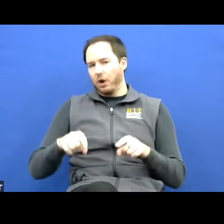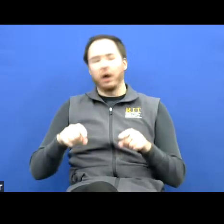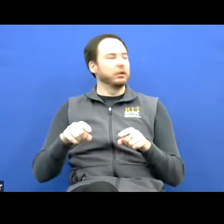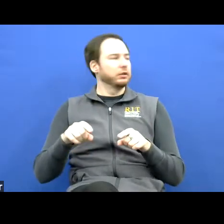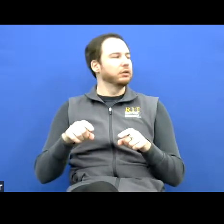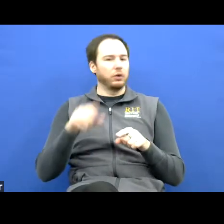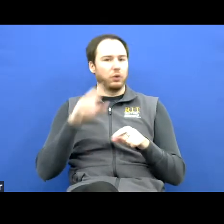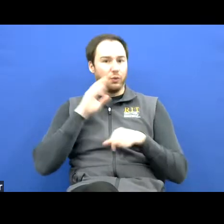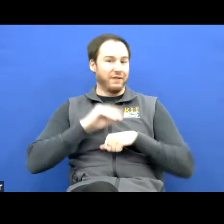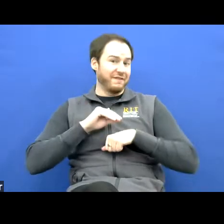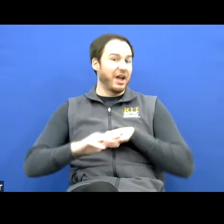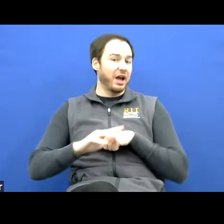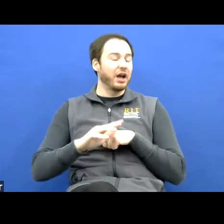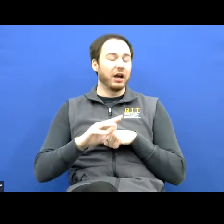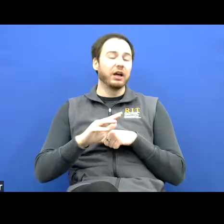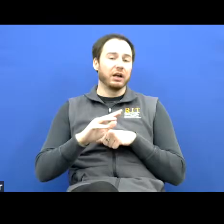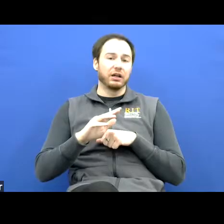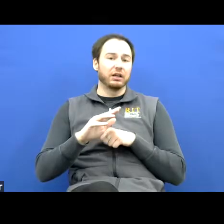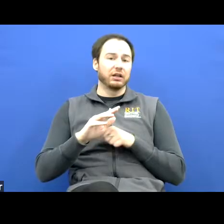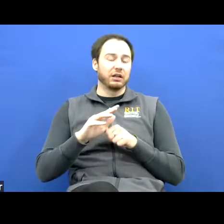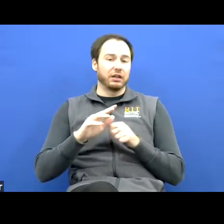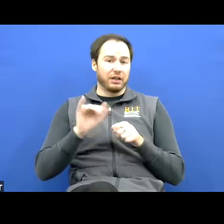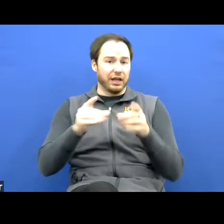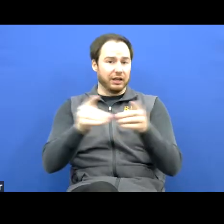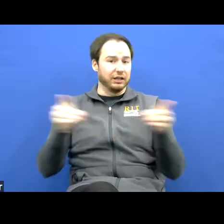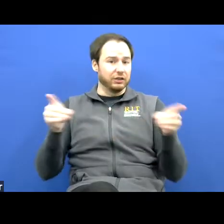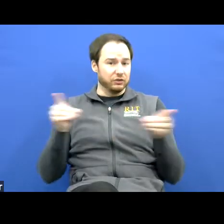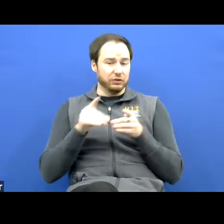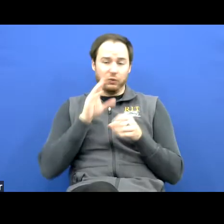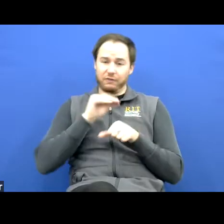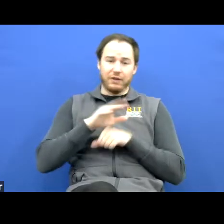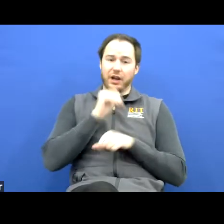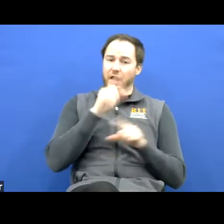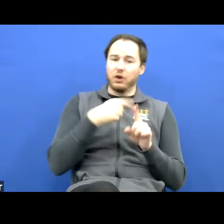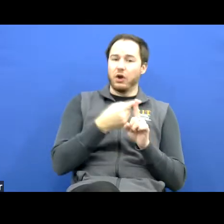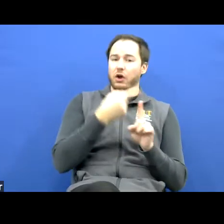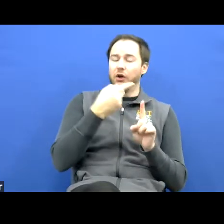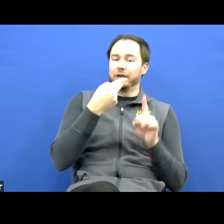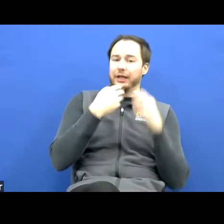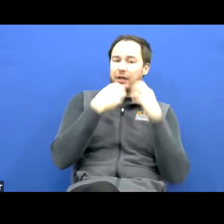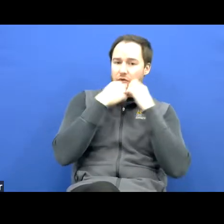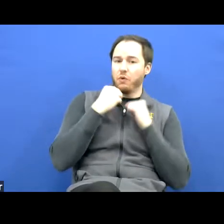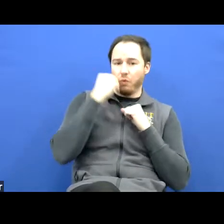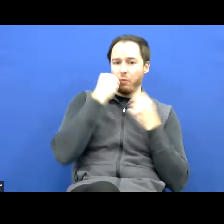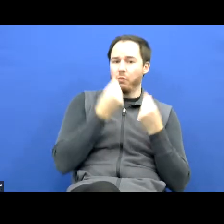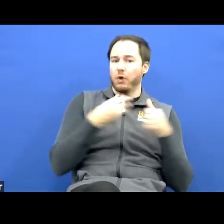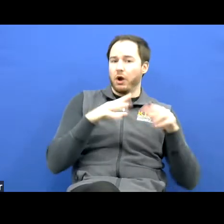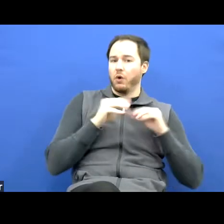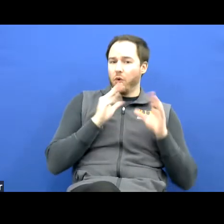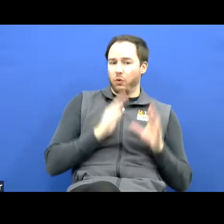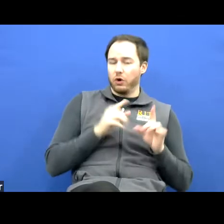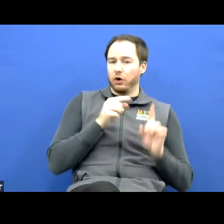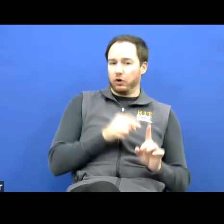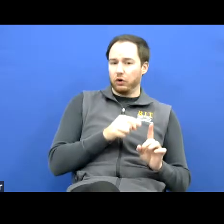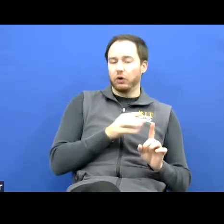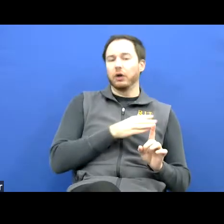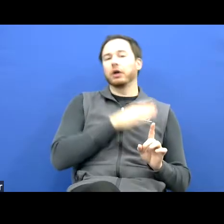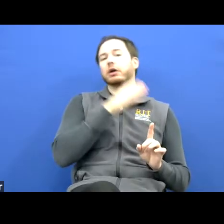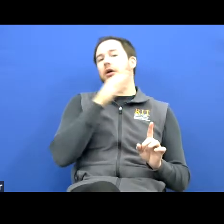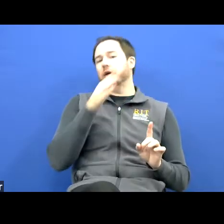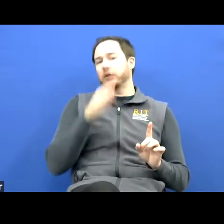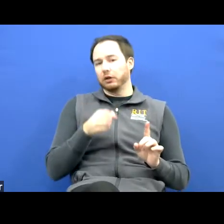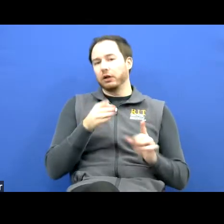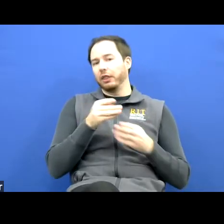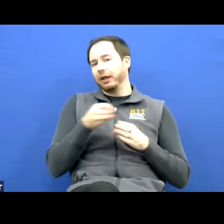it affects within the district. It affects not only the historic property owners, not just the